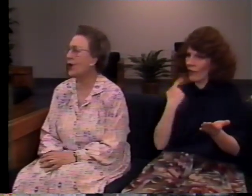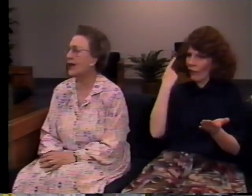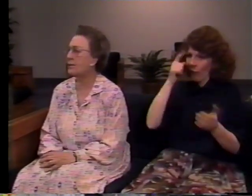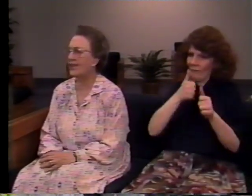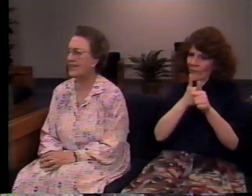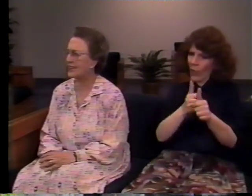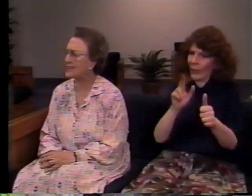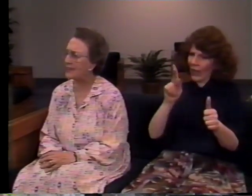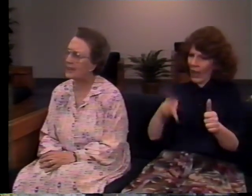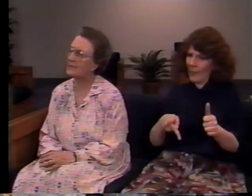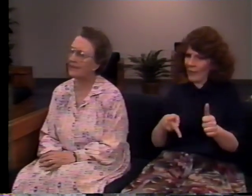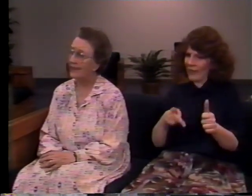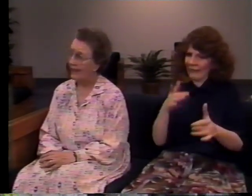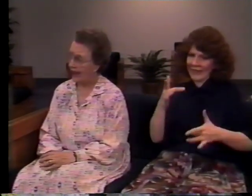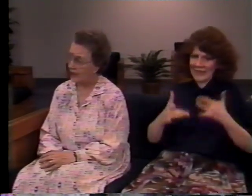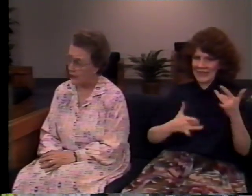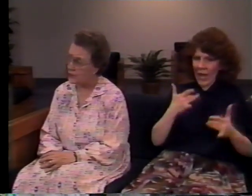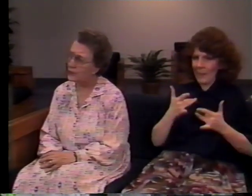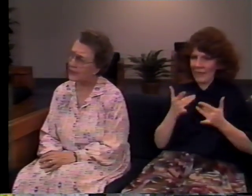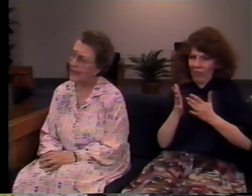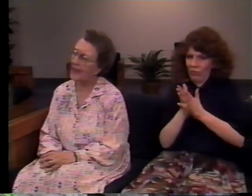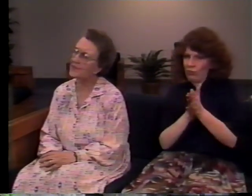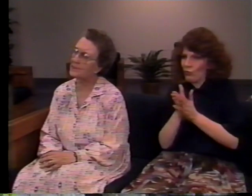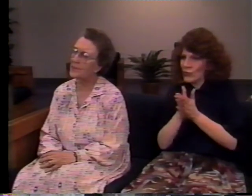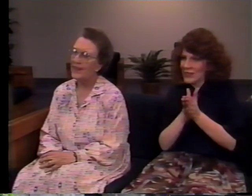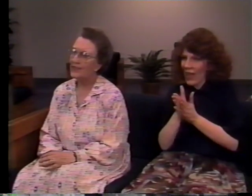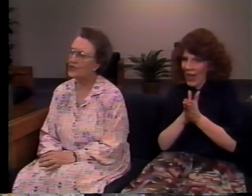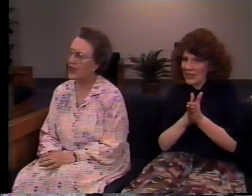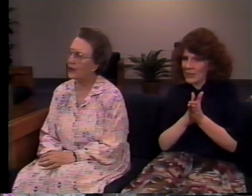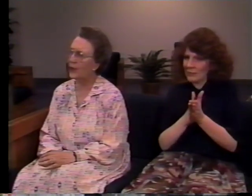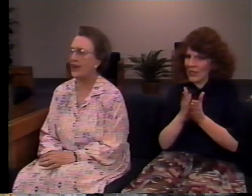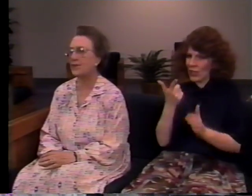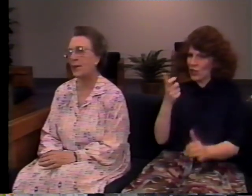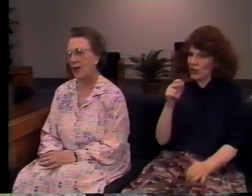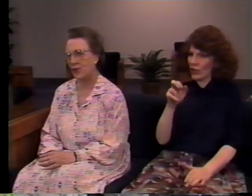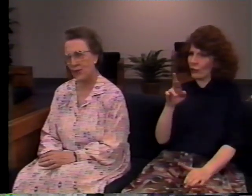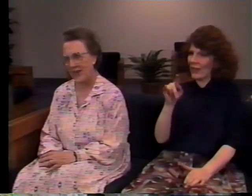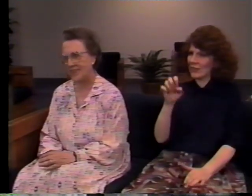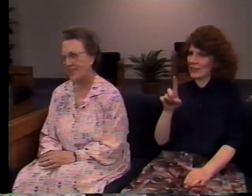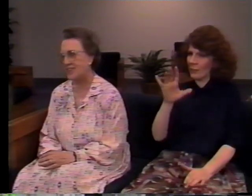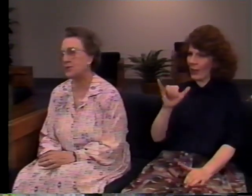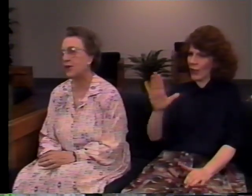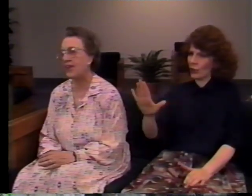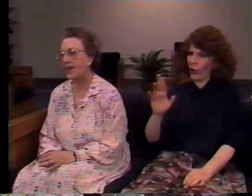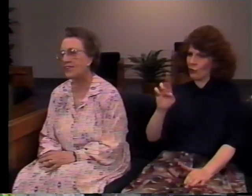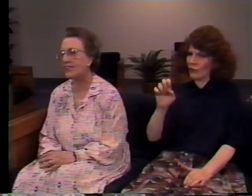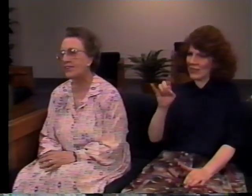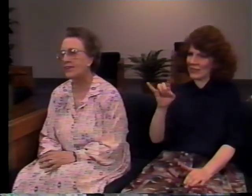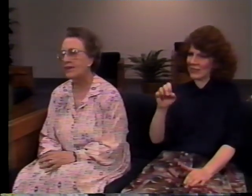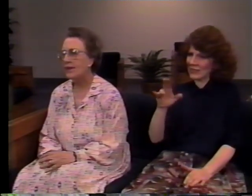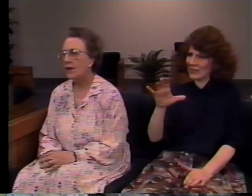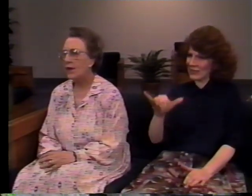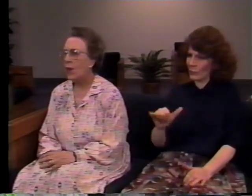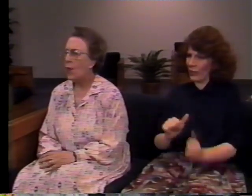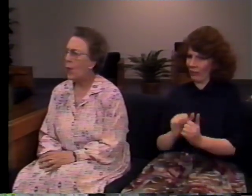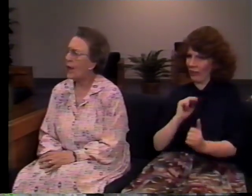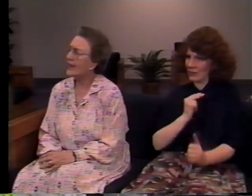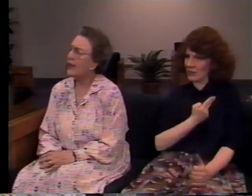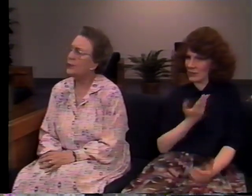up the excitement and enthusiasm generated by your residency with us? What can we